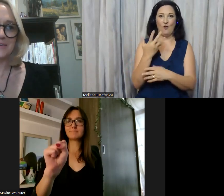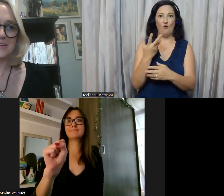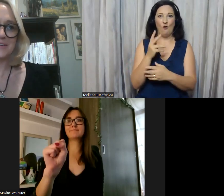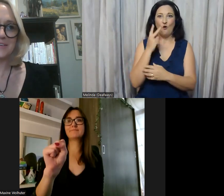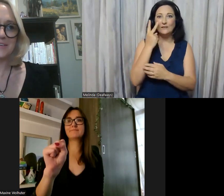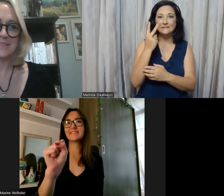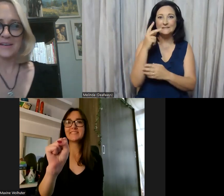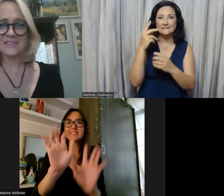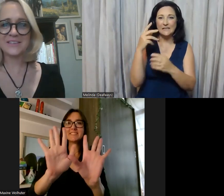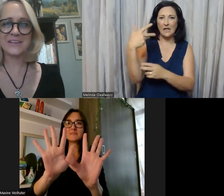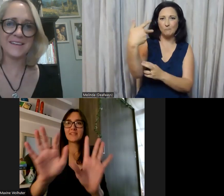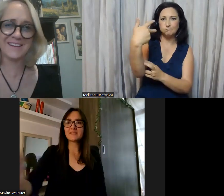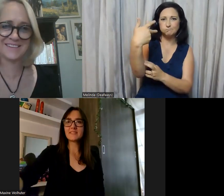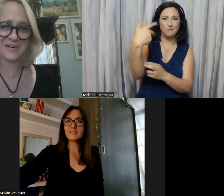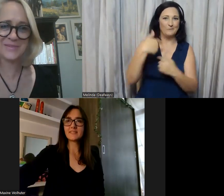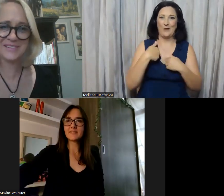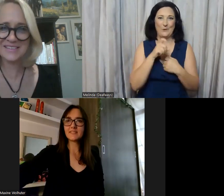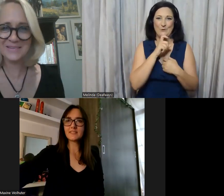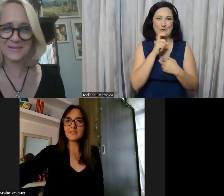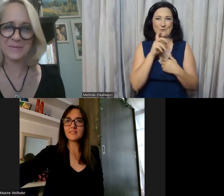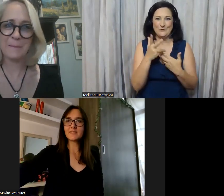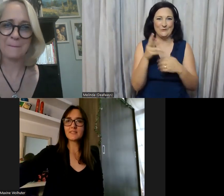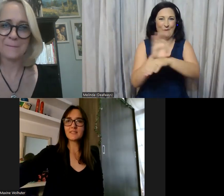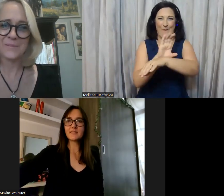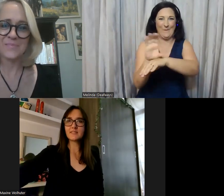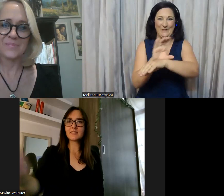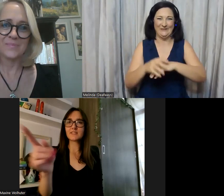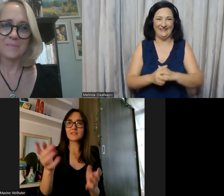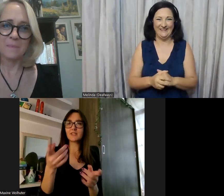of a screen at the computer.